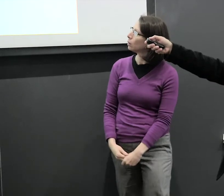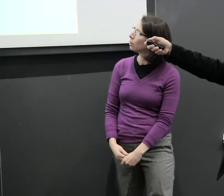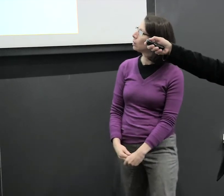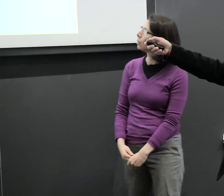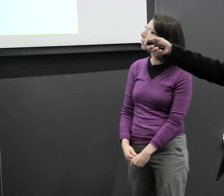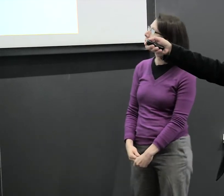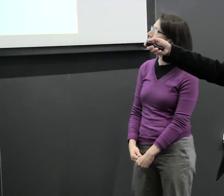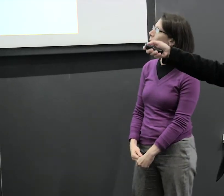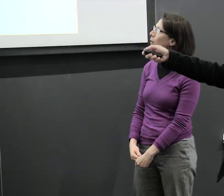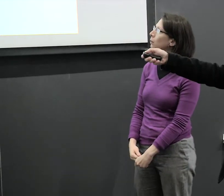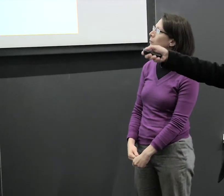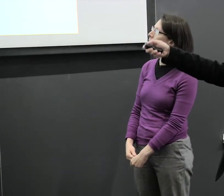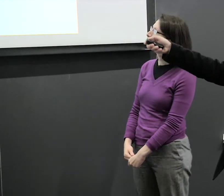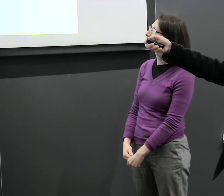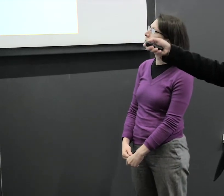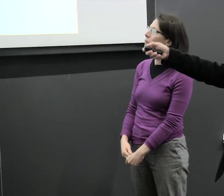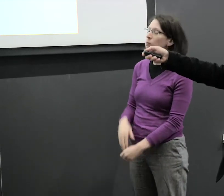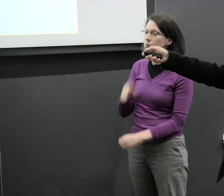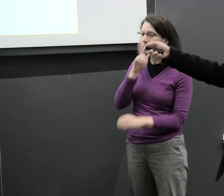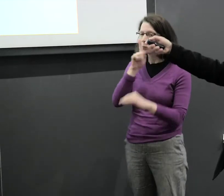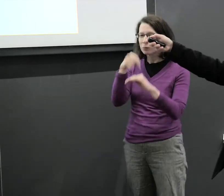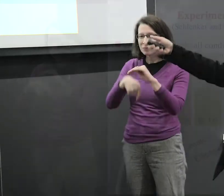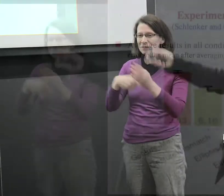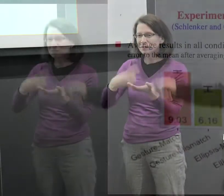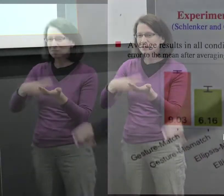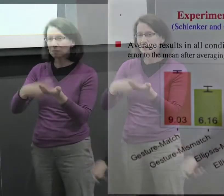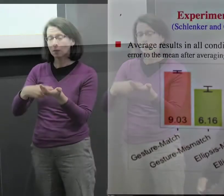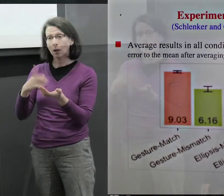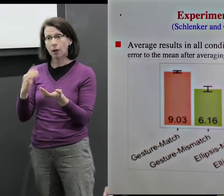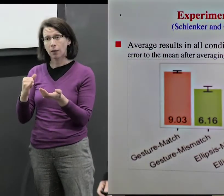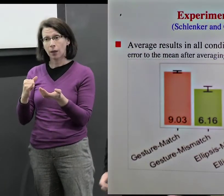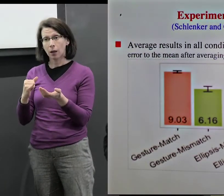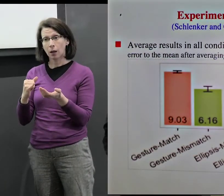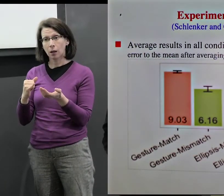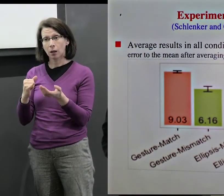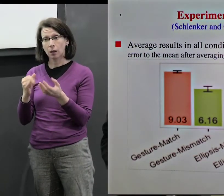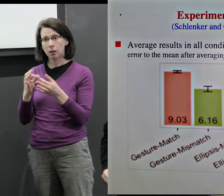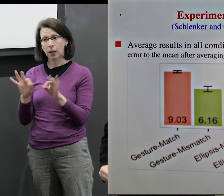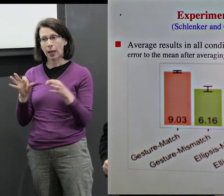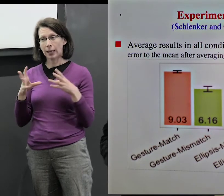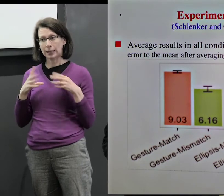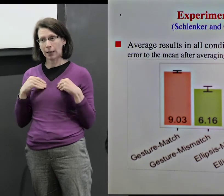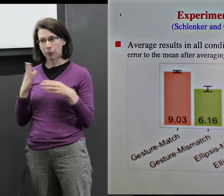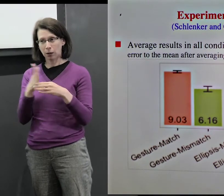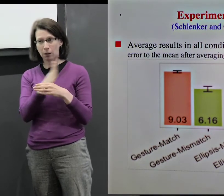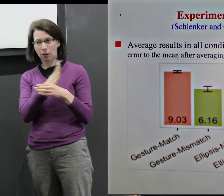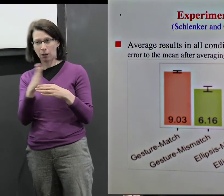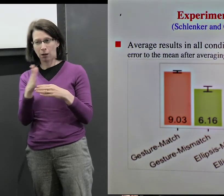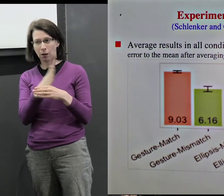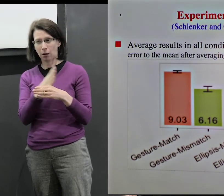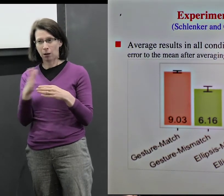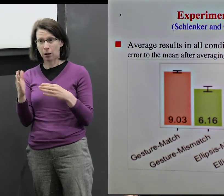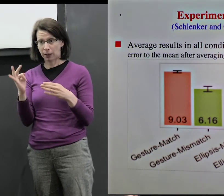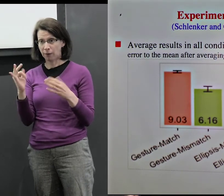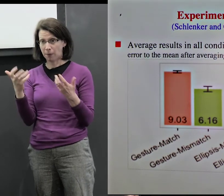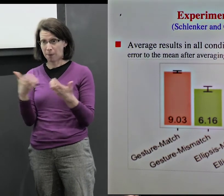So without going into details, this was the acceptability of the sentence in which there was a match.